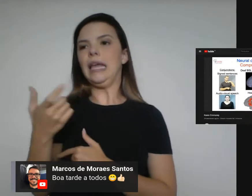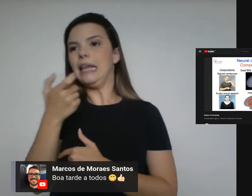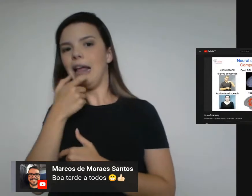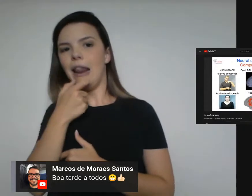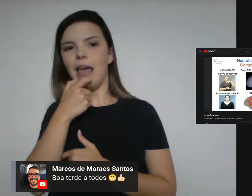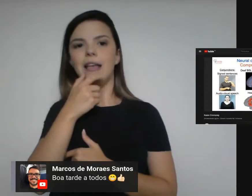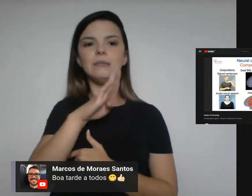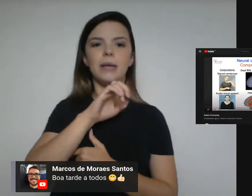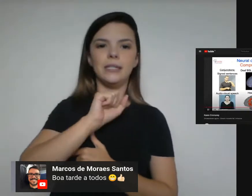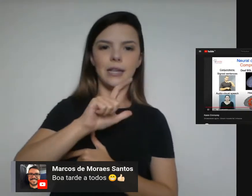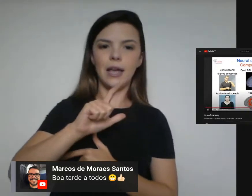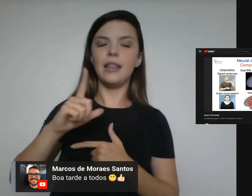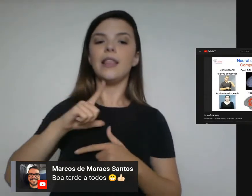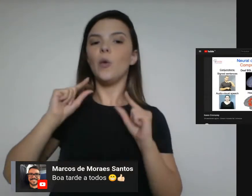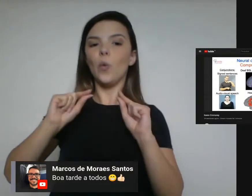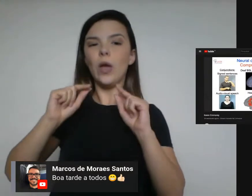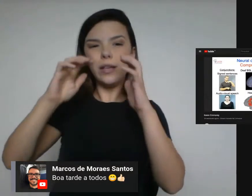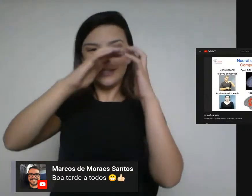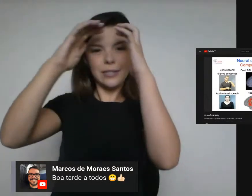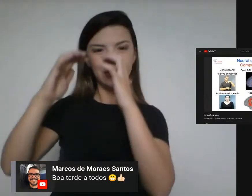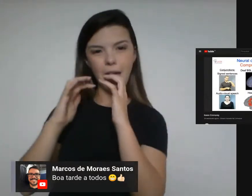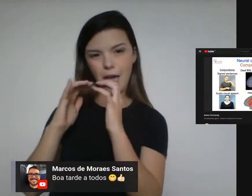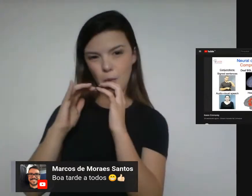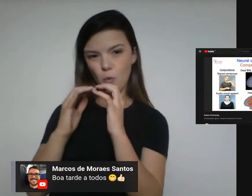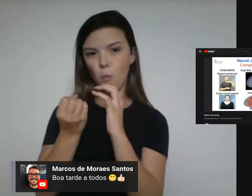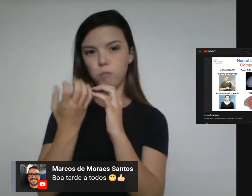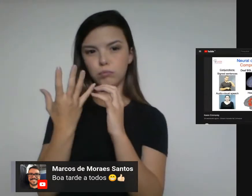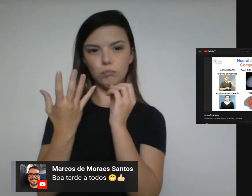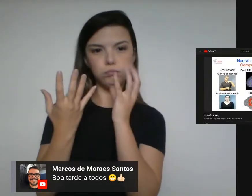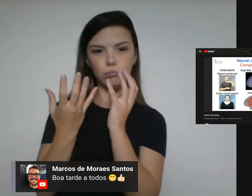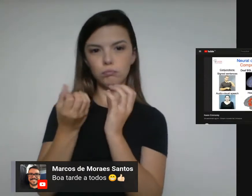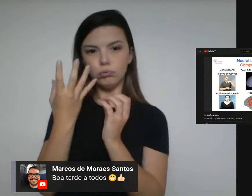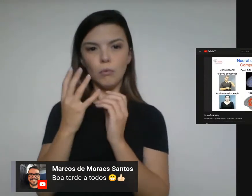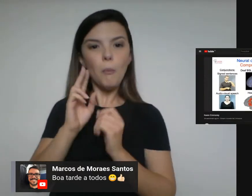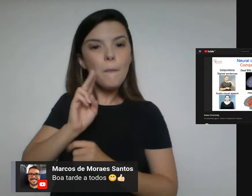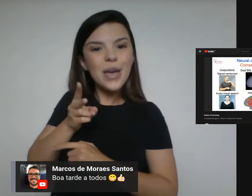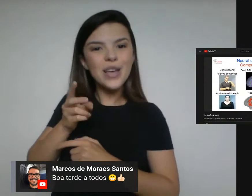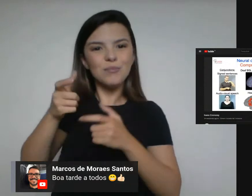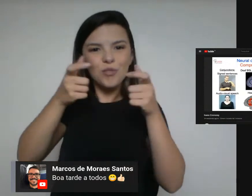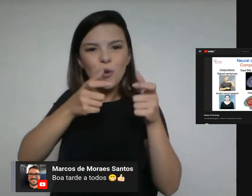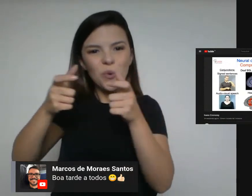brain, but stronger in the left hemisphere and more extensive in the left hemisphere.